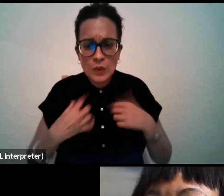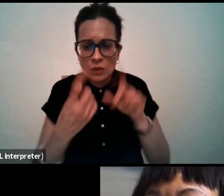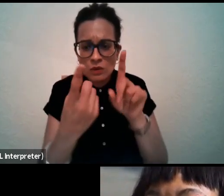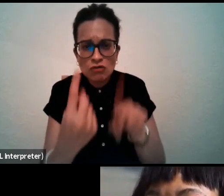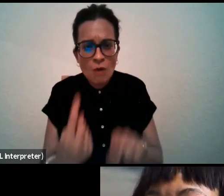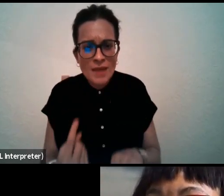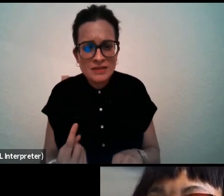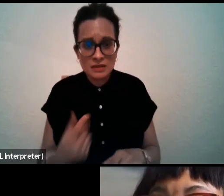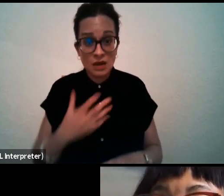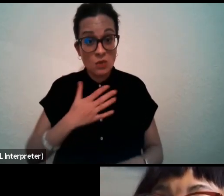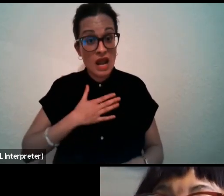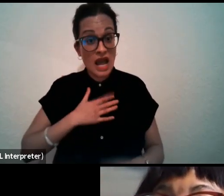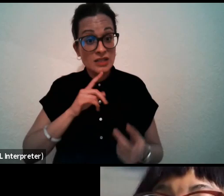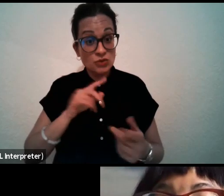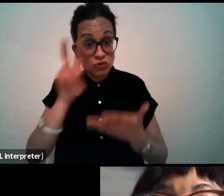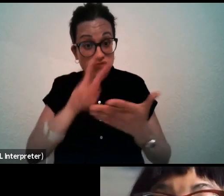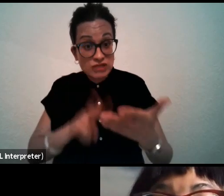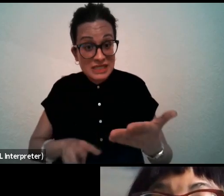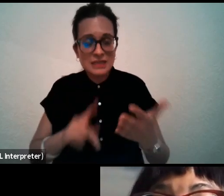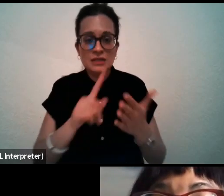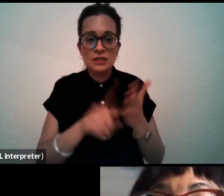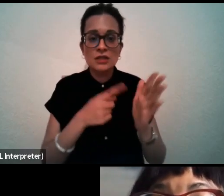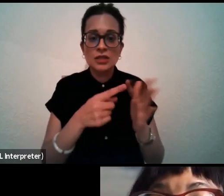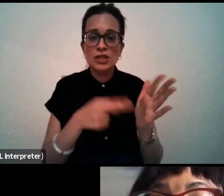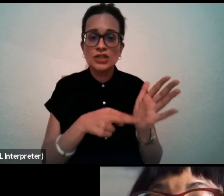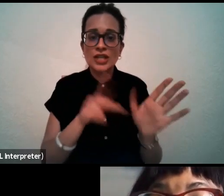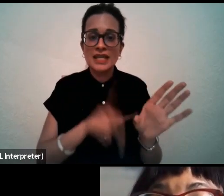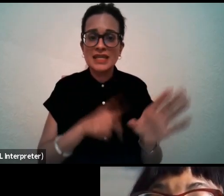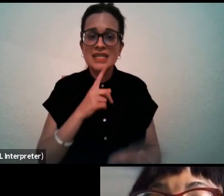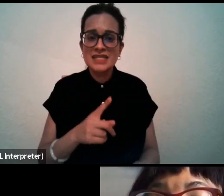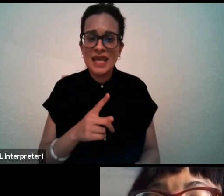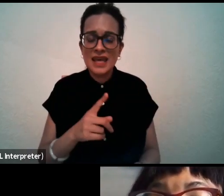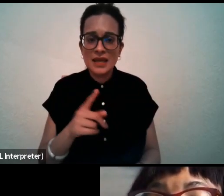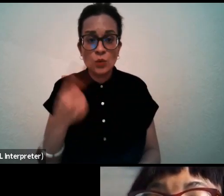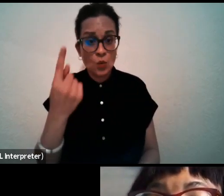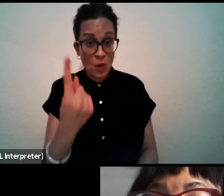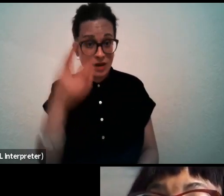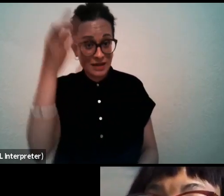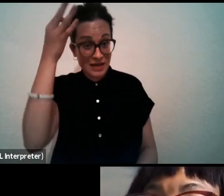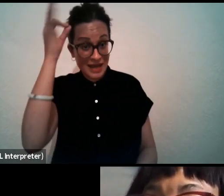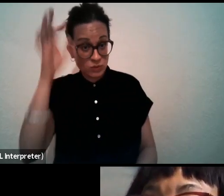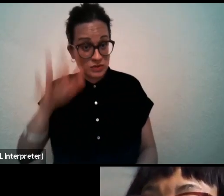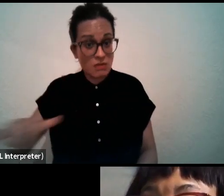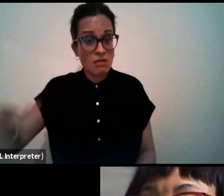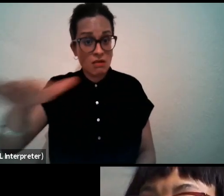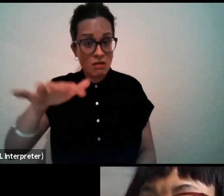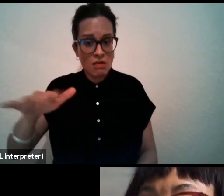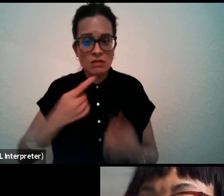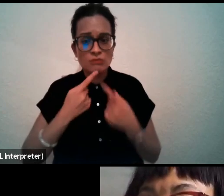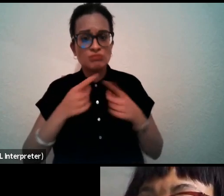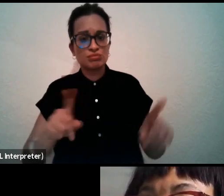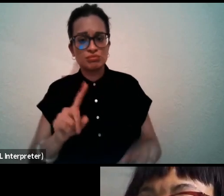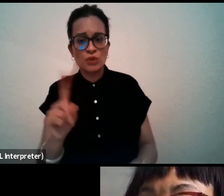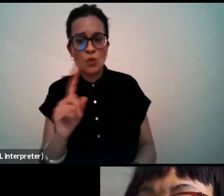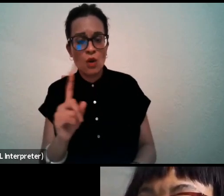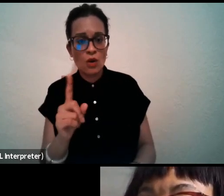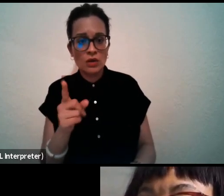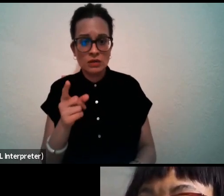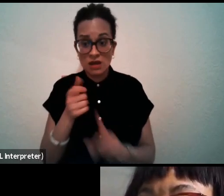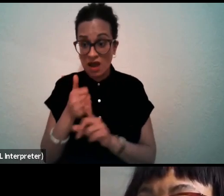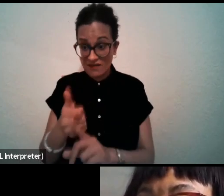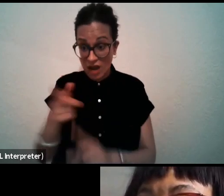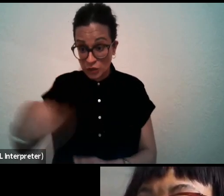which I'd like to read out. So Jenny says that Calderdale Council have just announced that they're advising schools not to